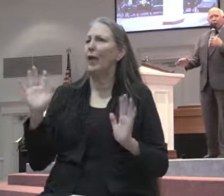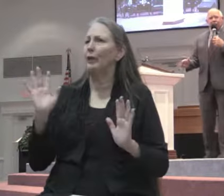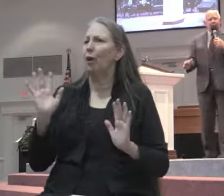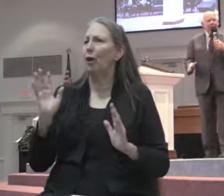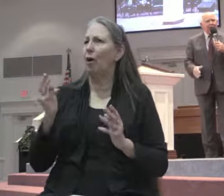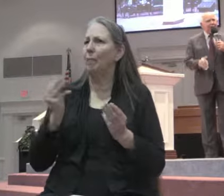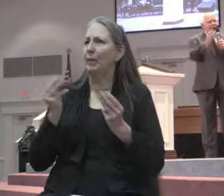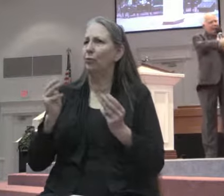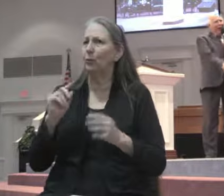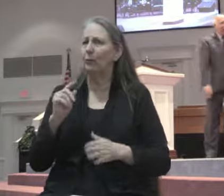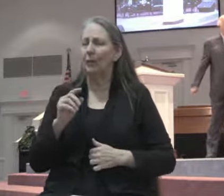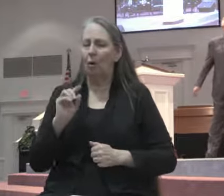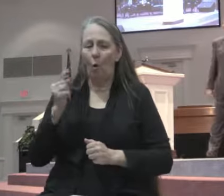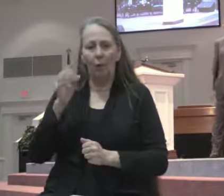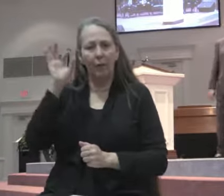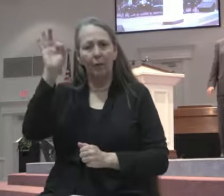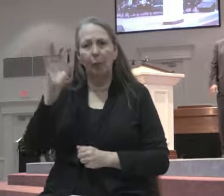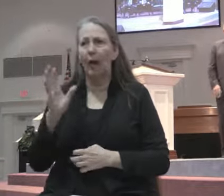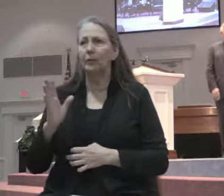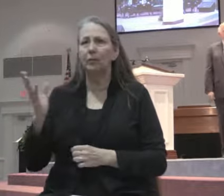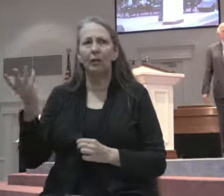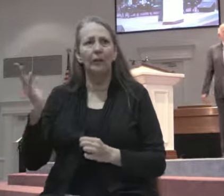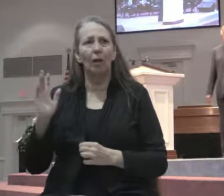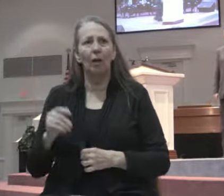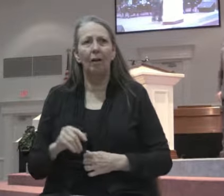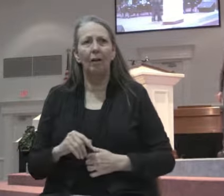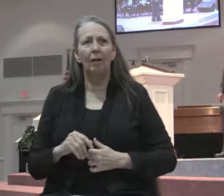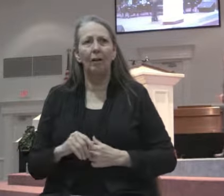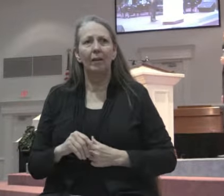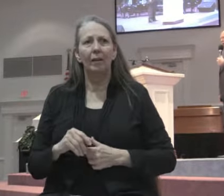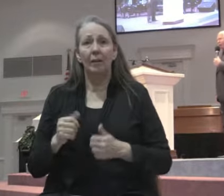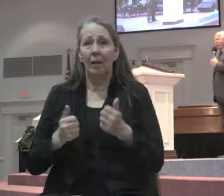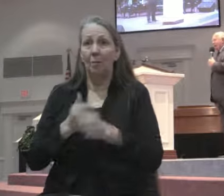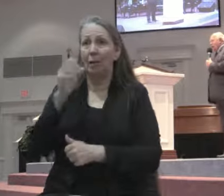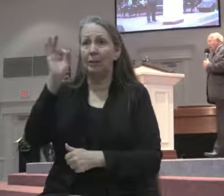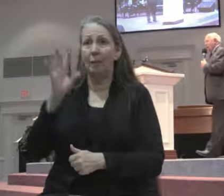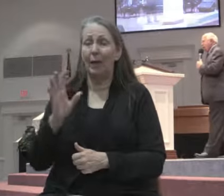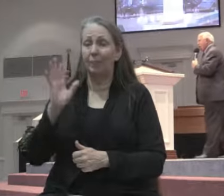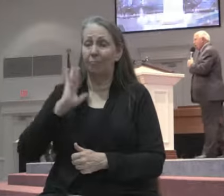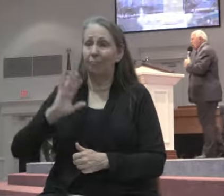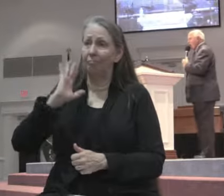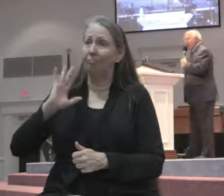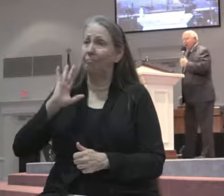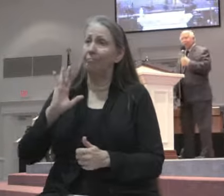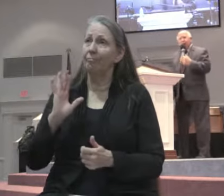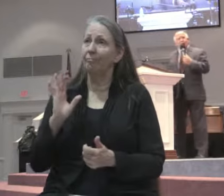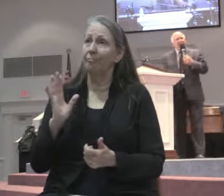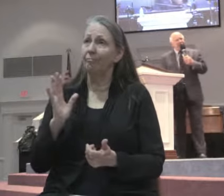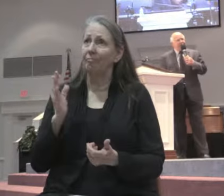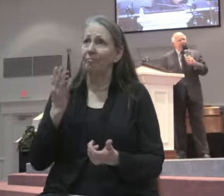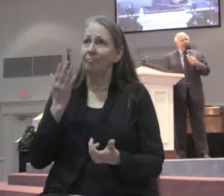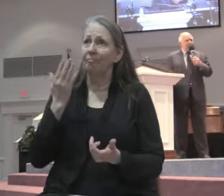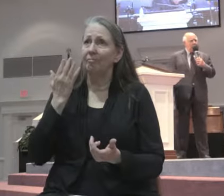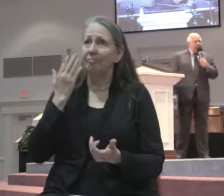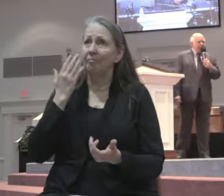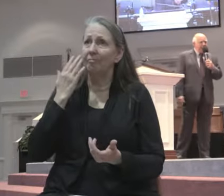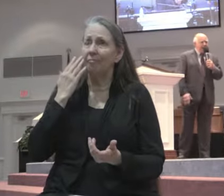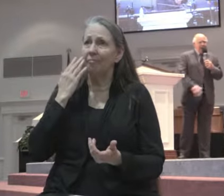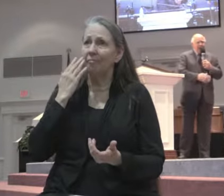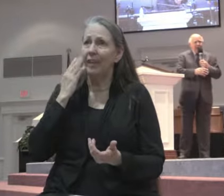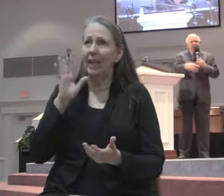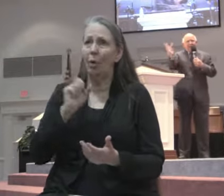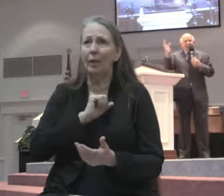the church but the pastor. Most of our pastors back in those days didn't even know what a staff